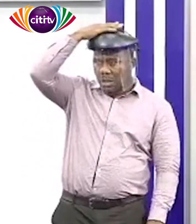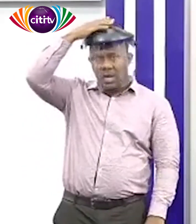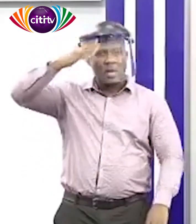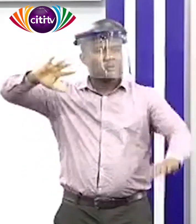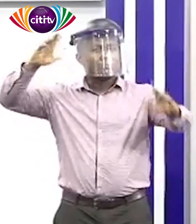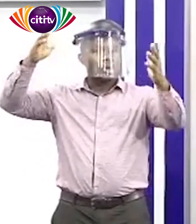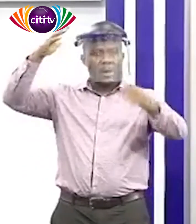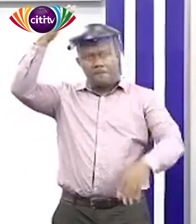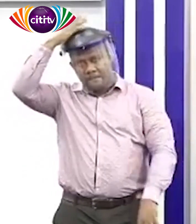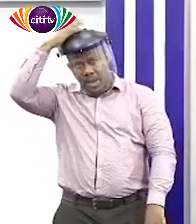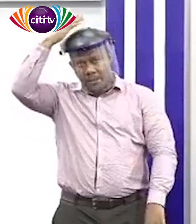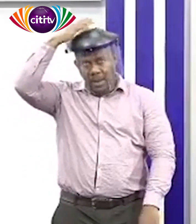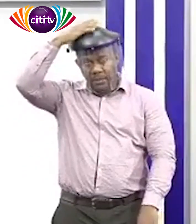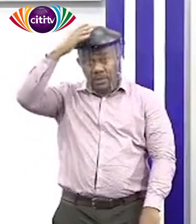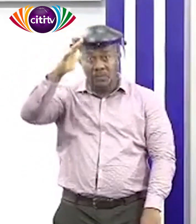allowed.